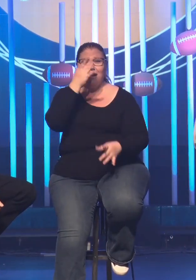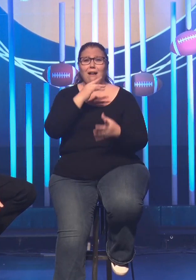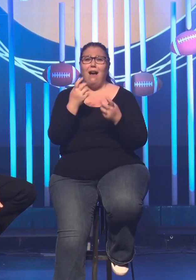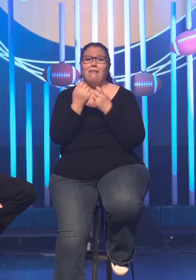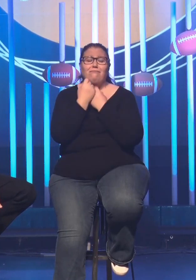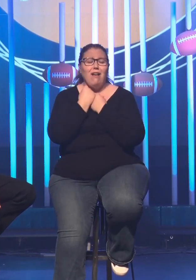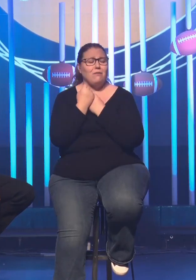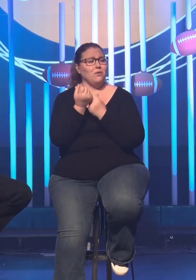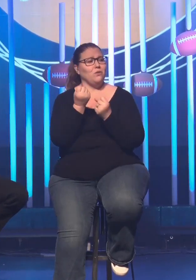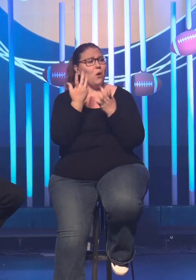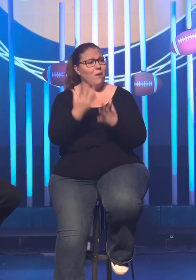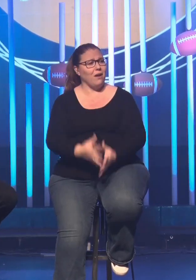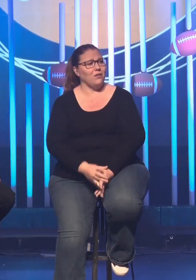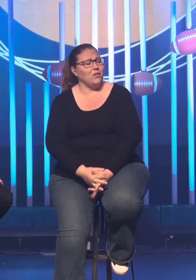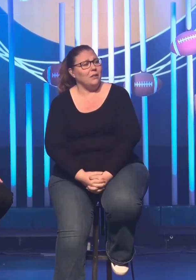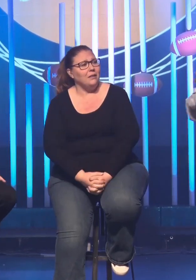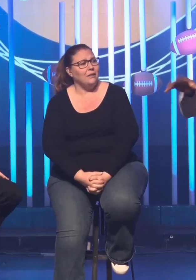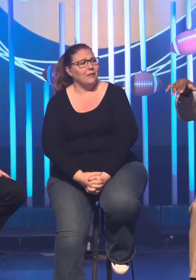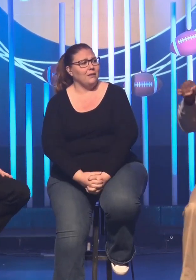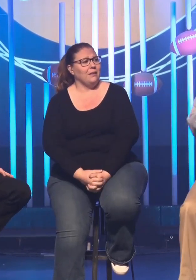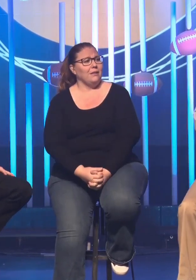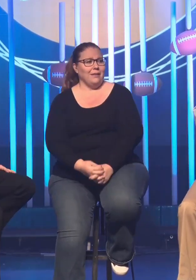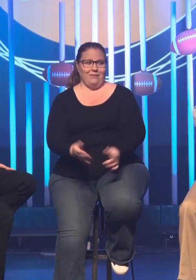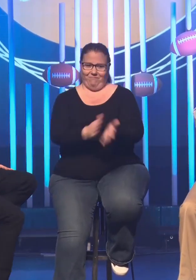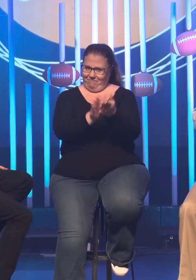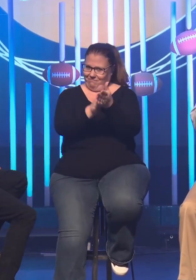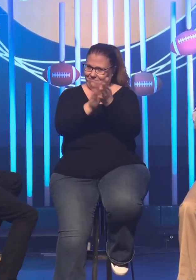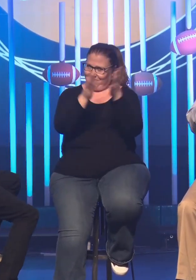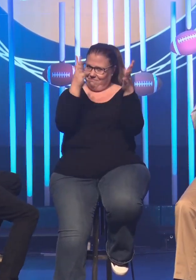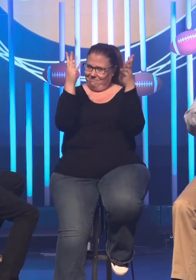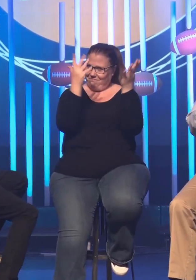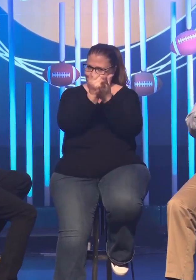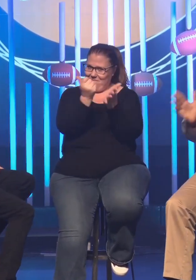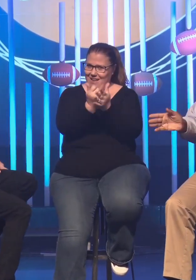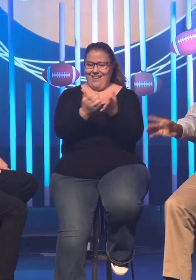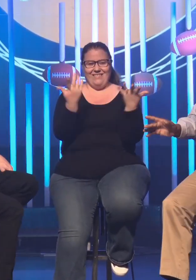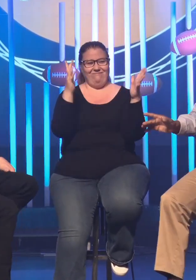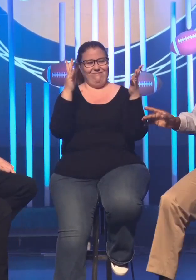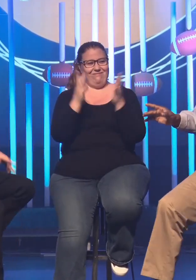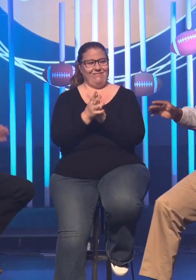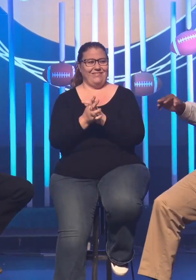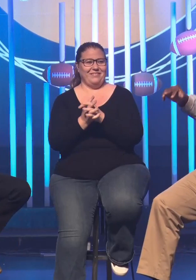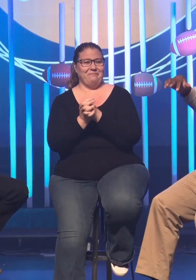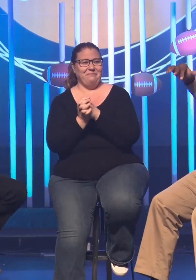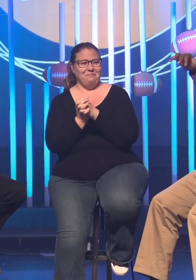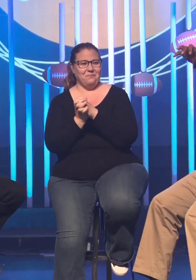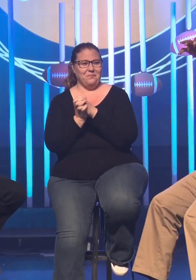you so much. In fact, you know what you are? Amen, that's good.